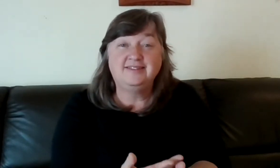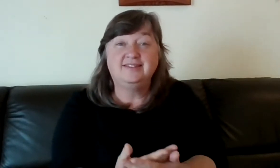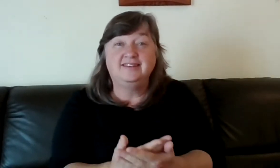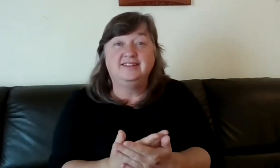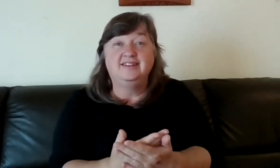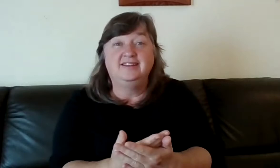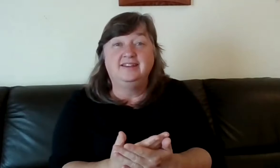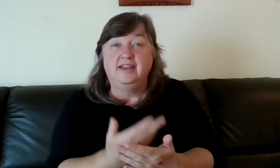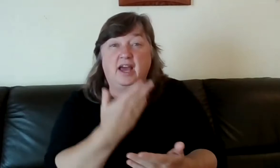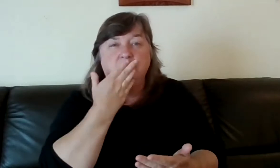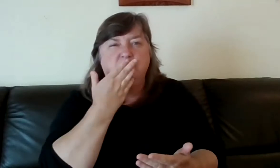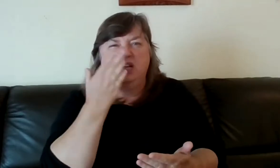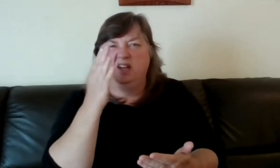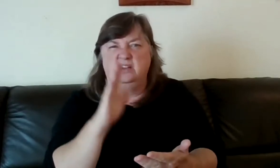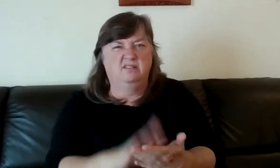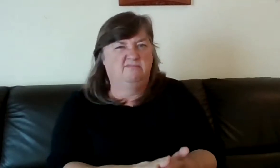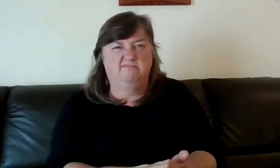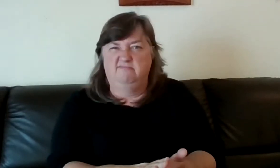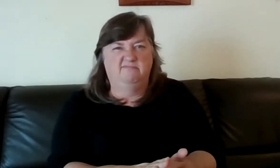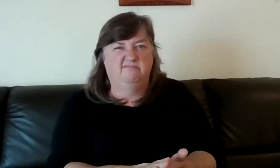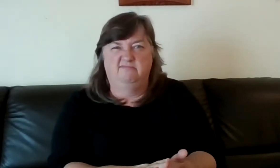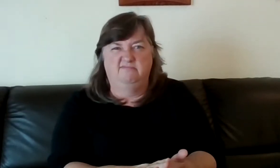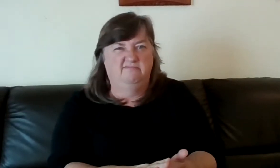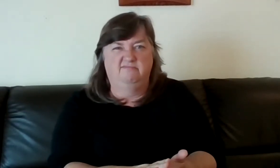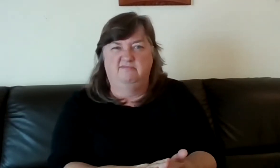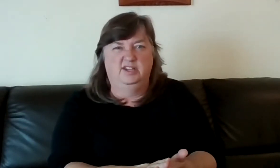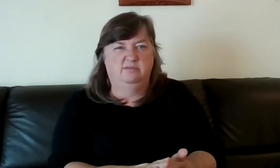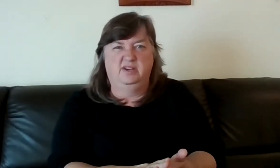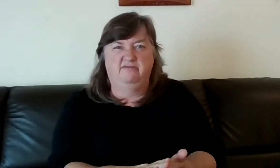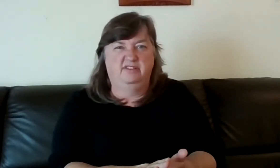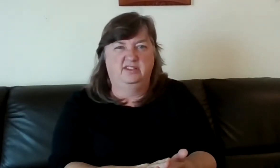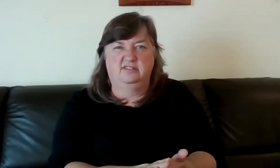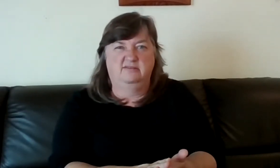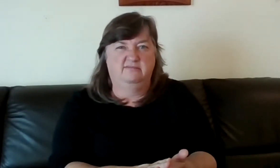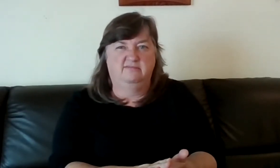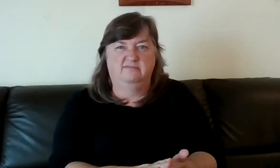face, and bad has a bad face.